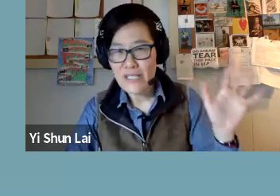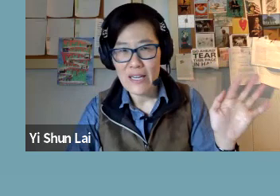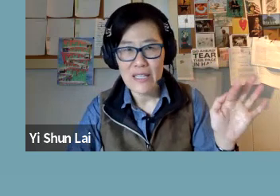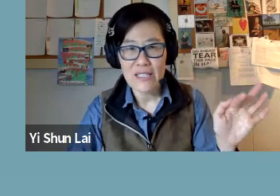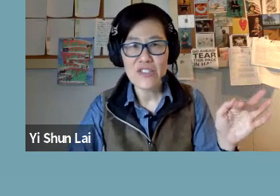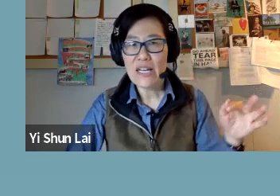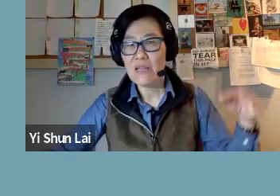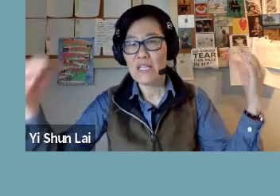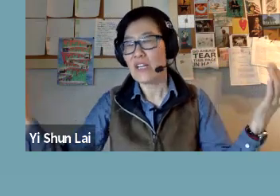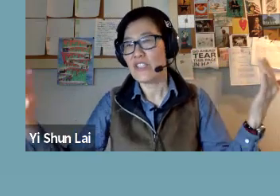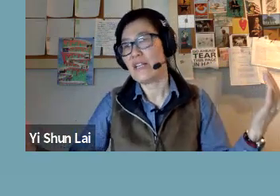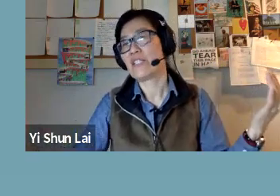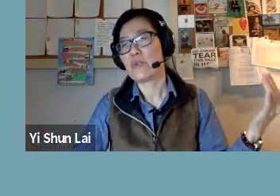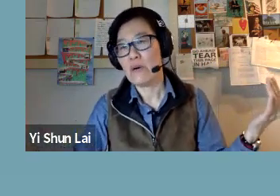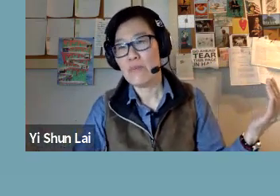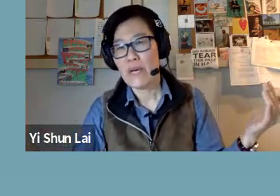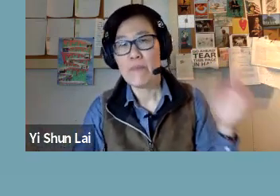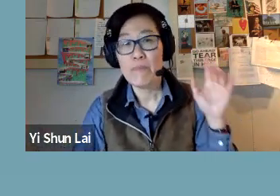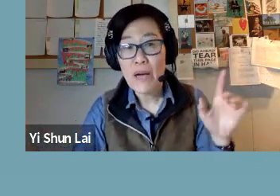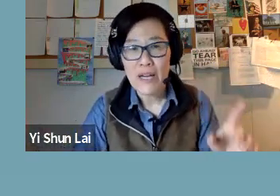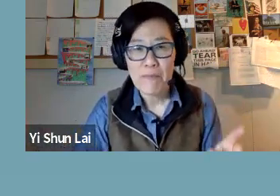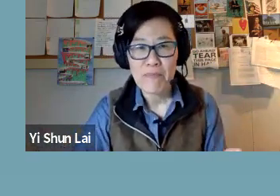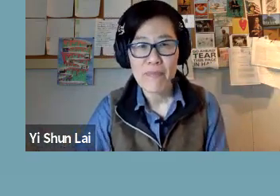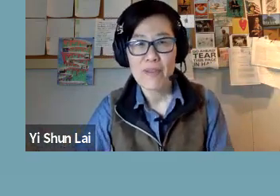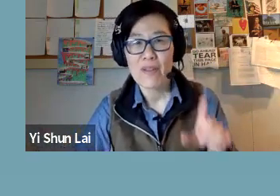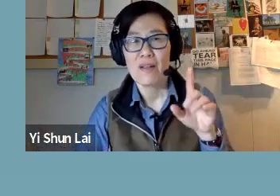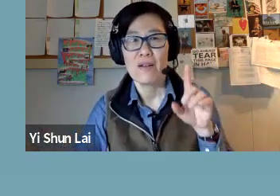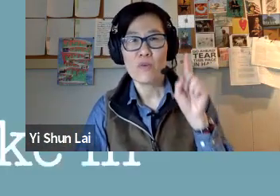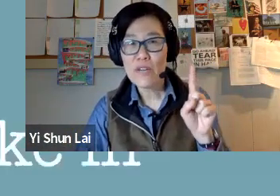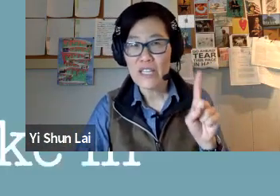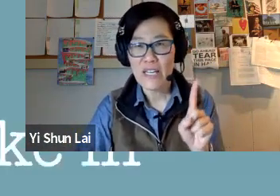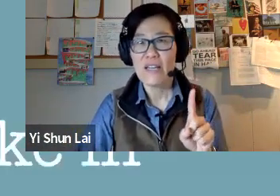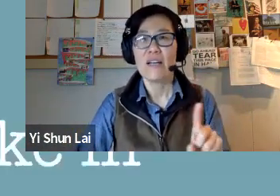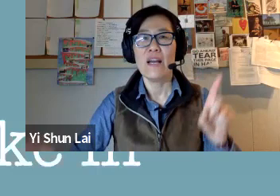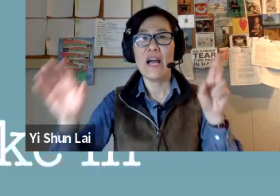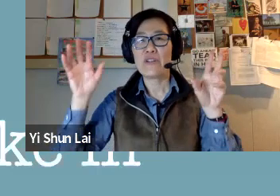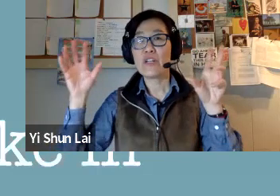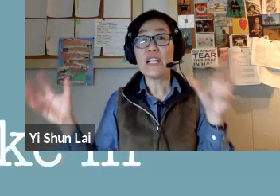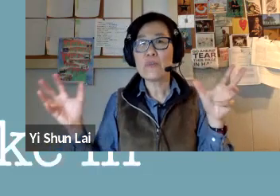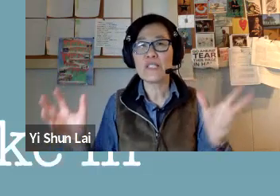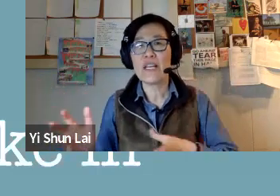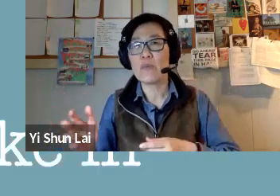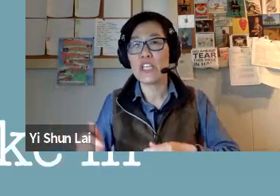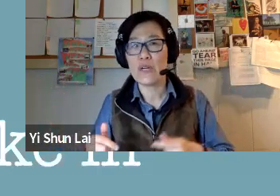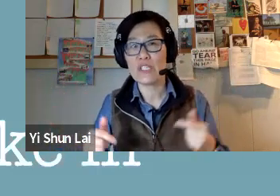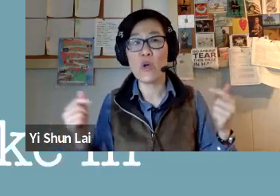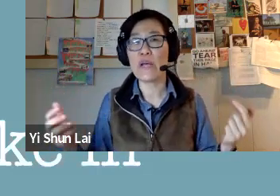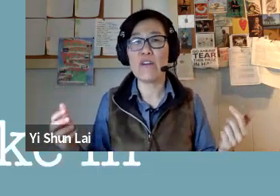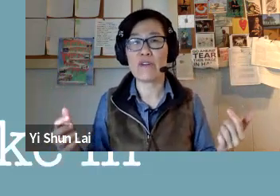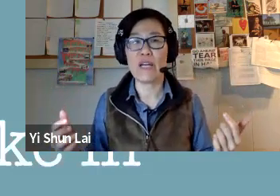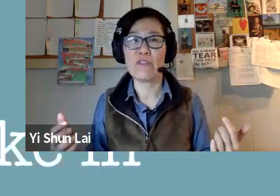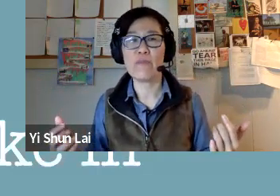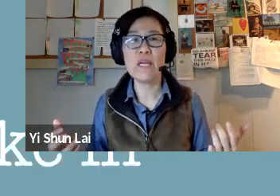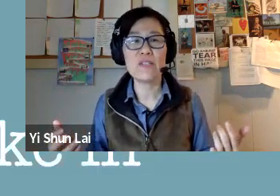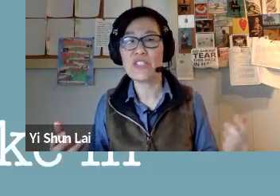One way you can say it is, in Jack and the Beanstalk, Jack needs to grow up, okay? But really, after a colossal mistake in which he trades a whole